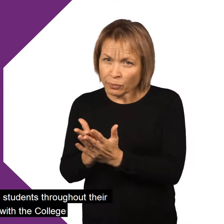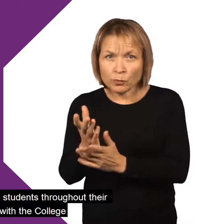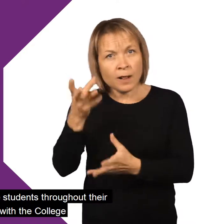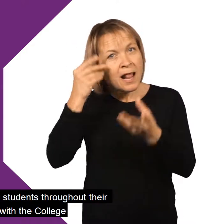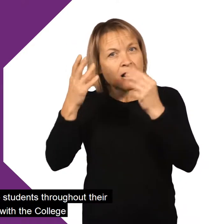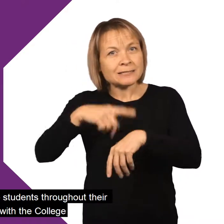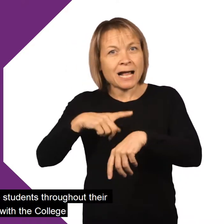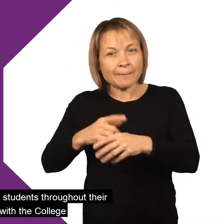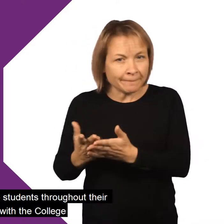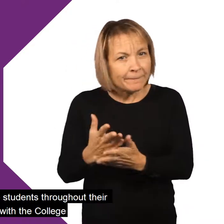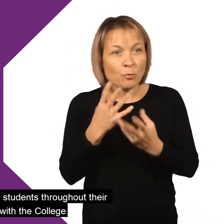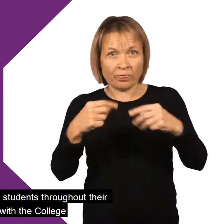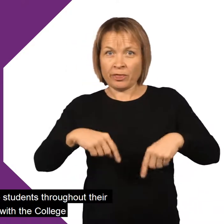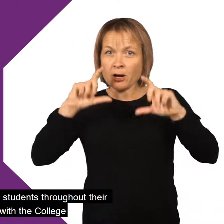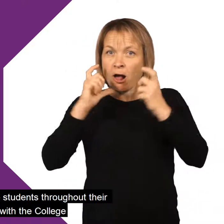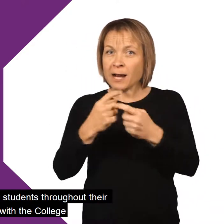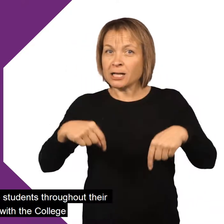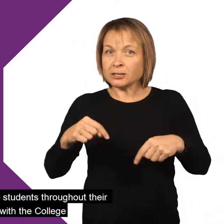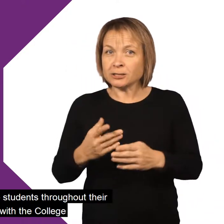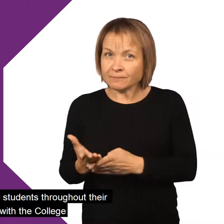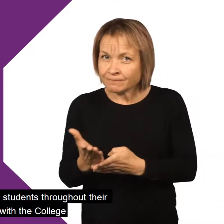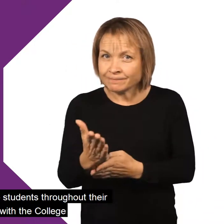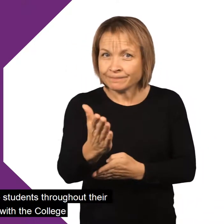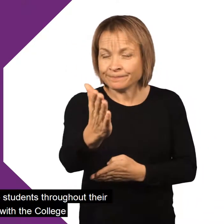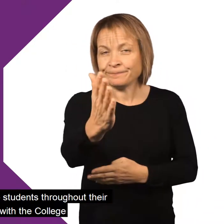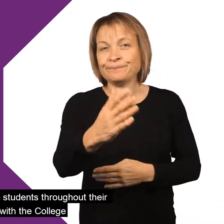prospective students throughout their learner journey with the college